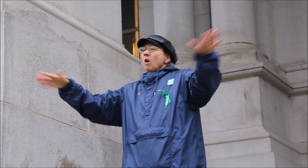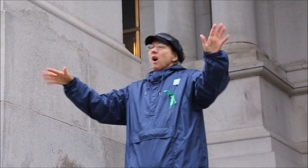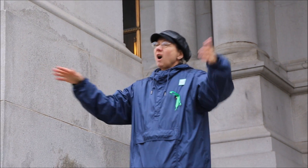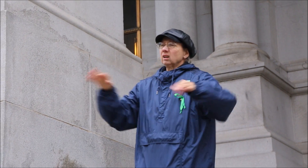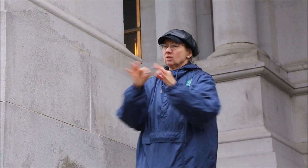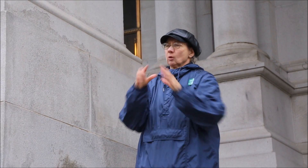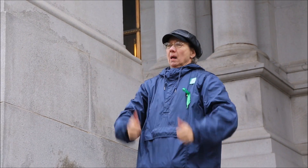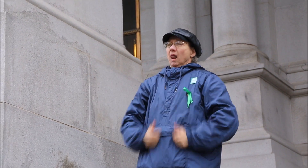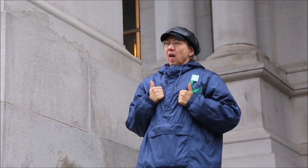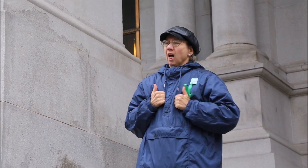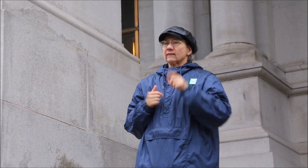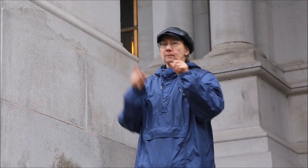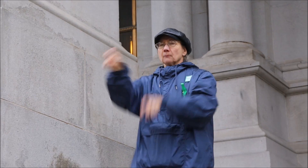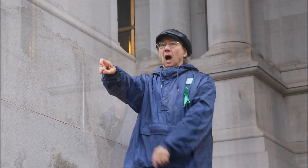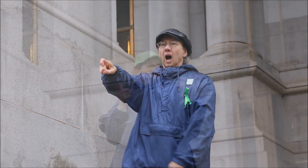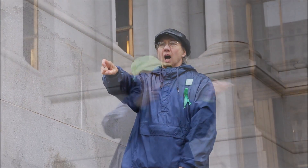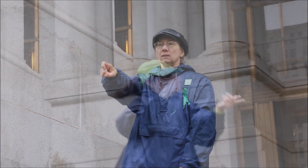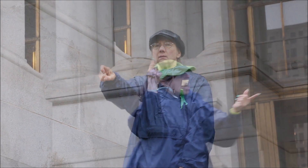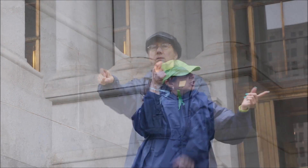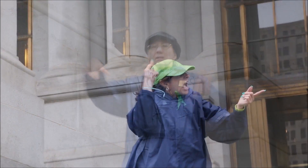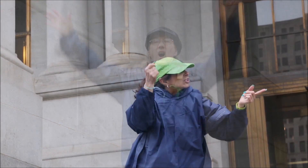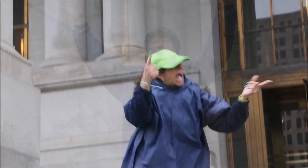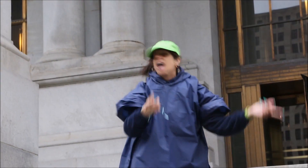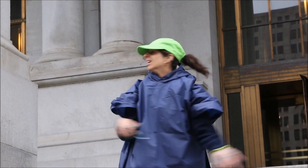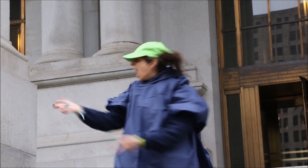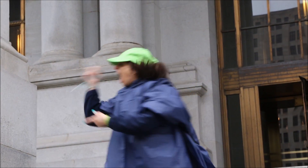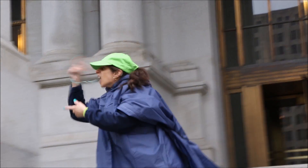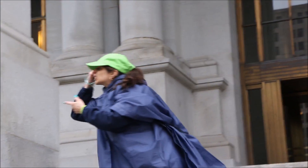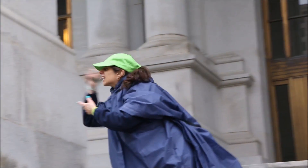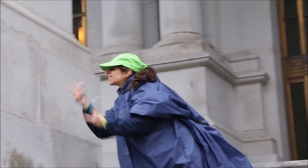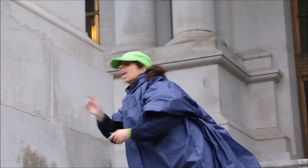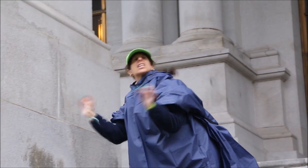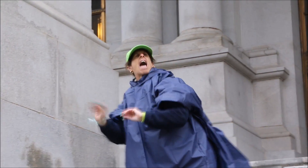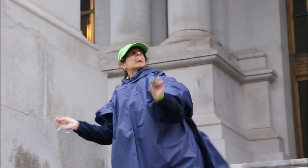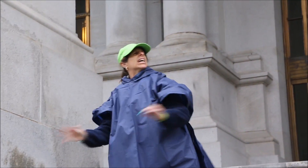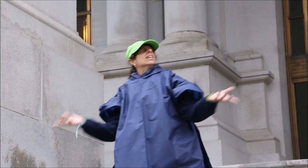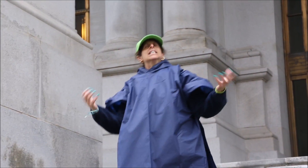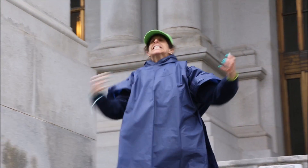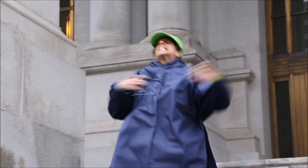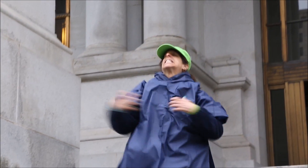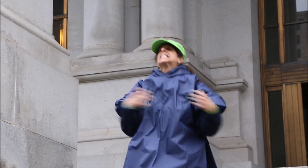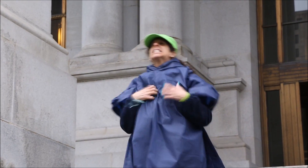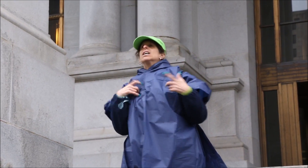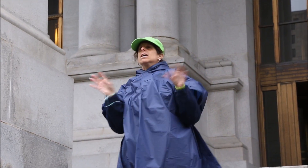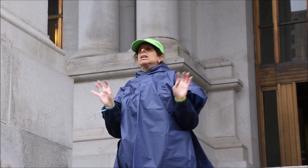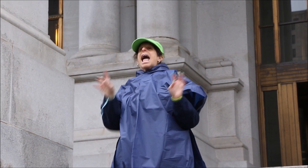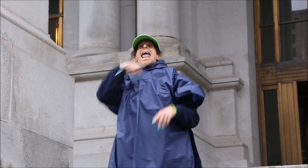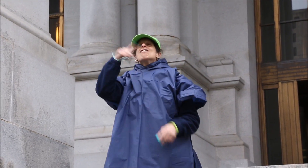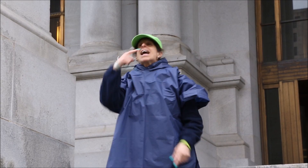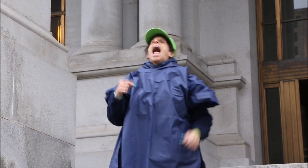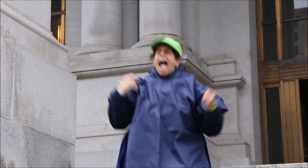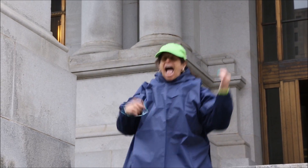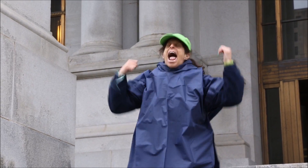And the hearing people just oppress you. Don't let that happen. You work well. You come here. You work hard at your jobs. You